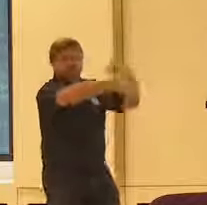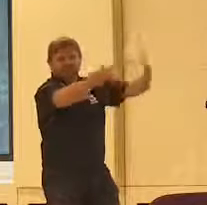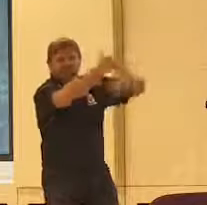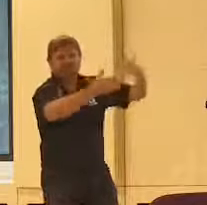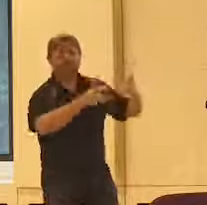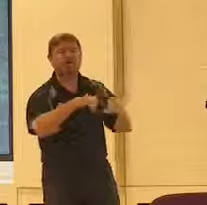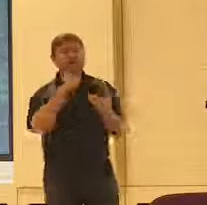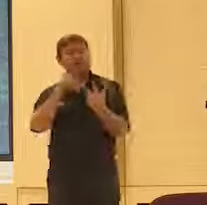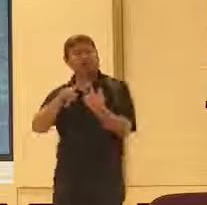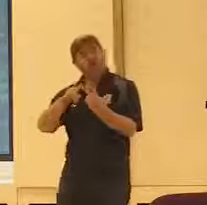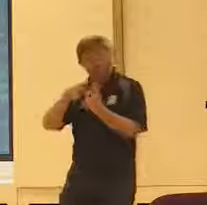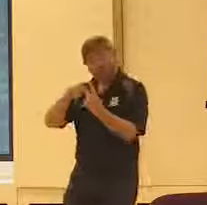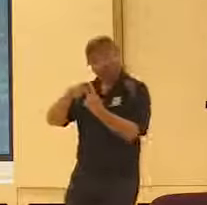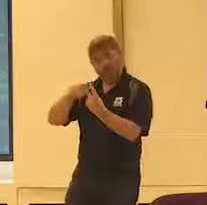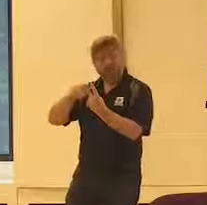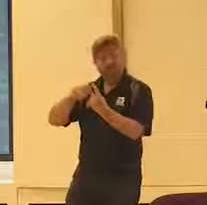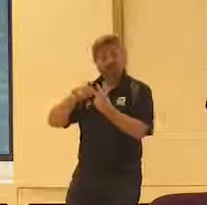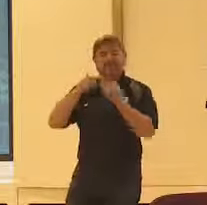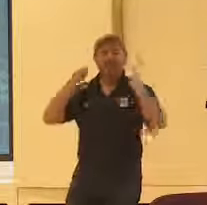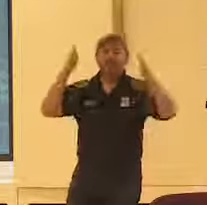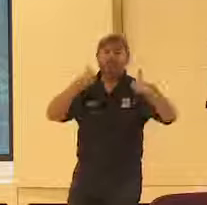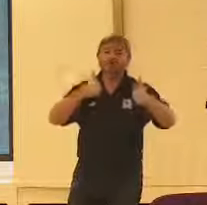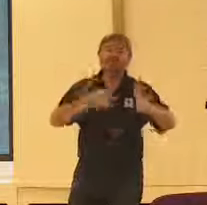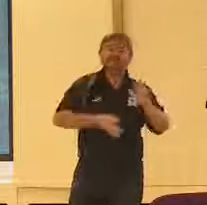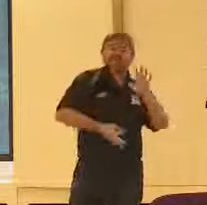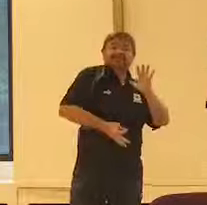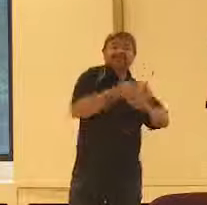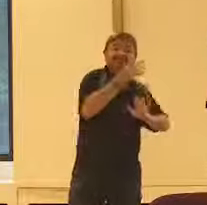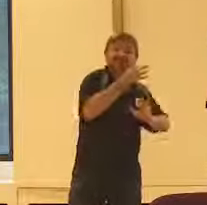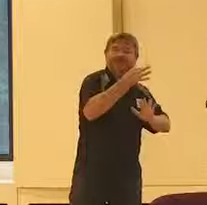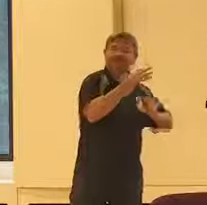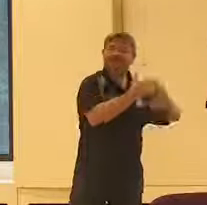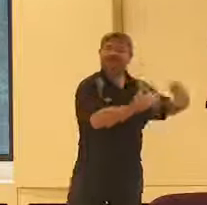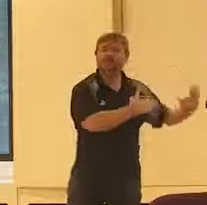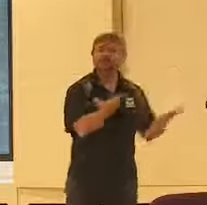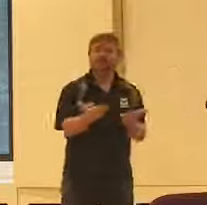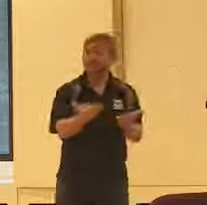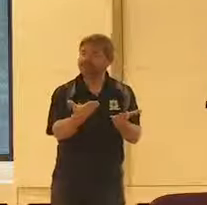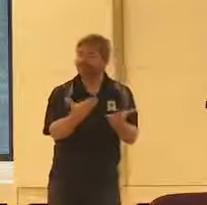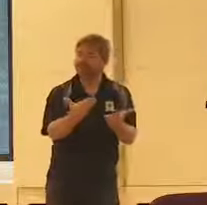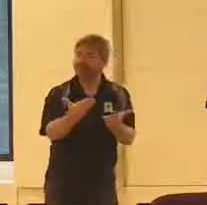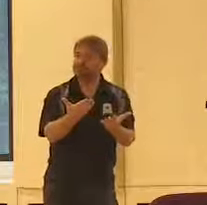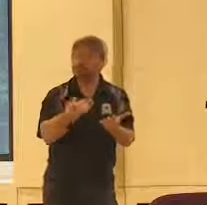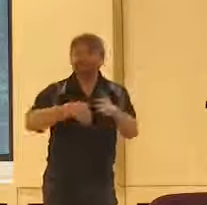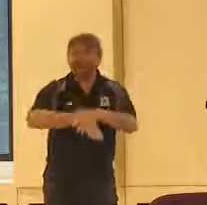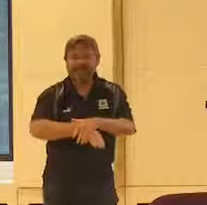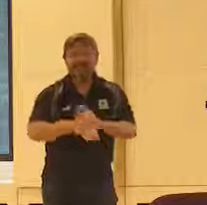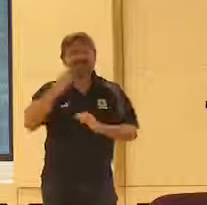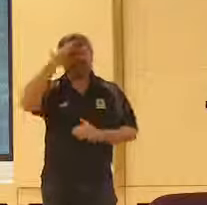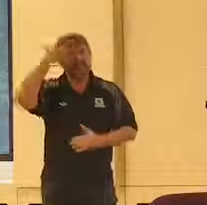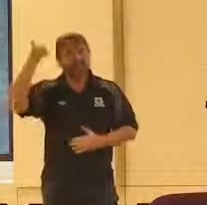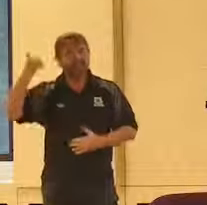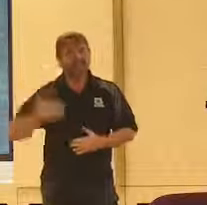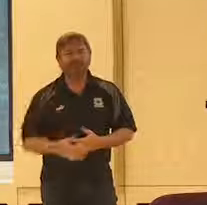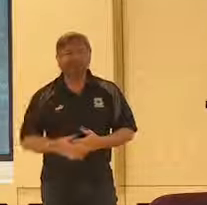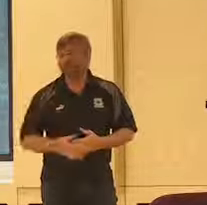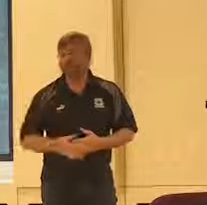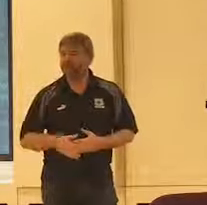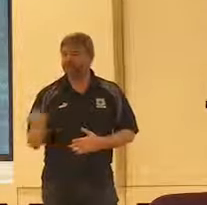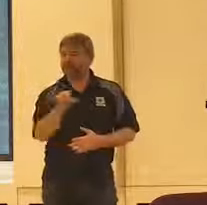it involves education and educating people right, or do we improve services in mental